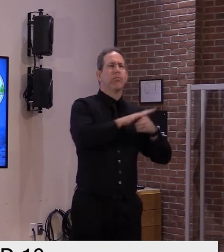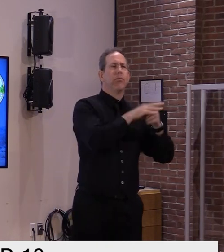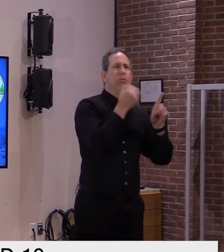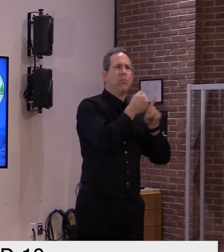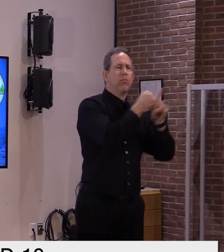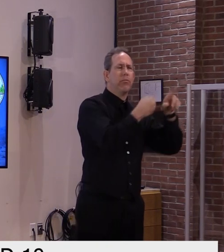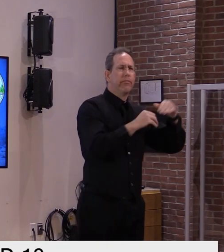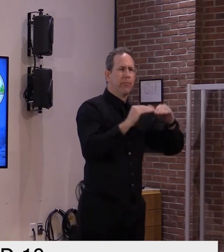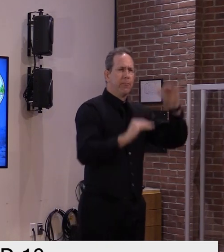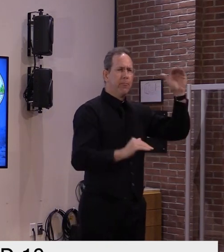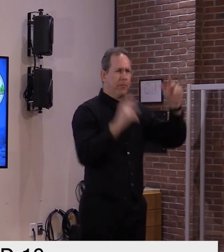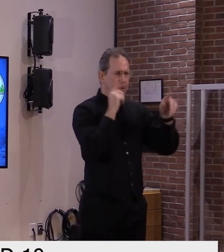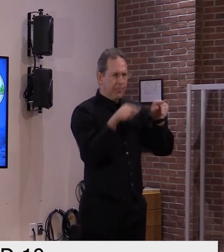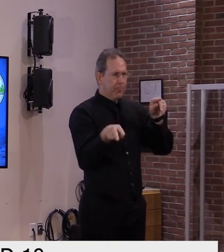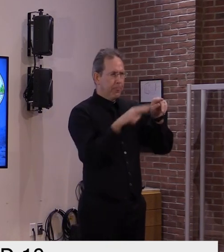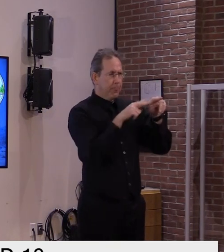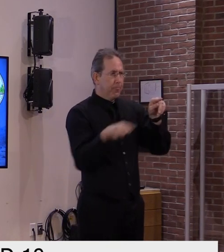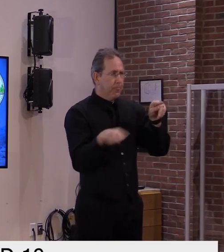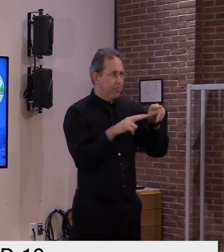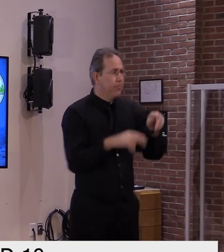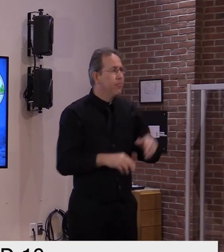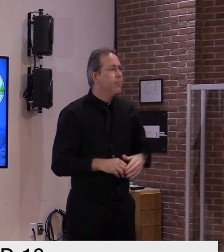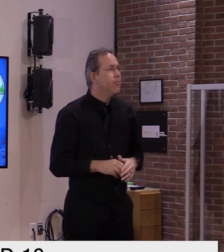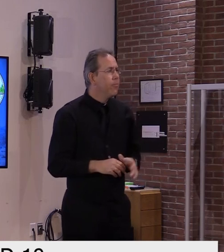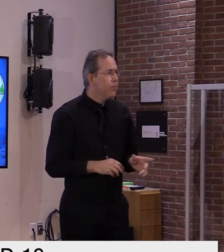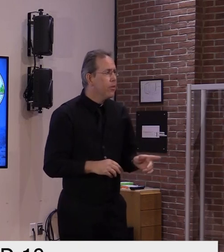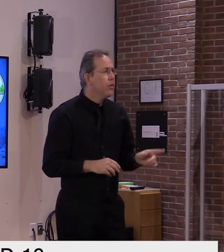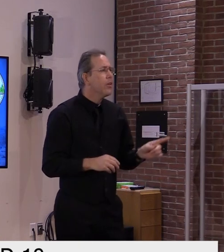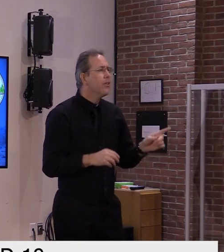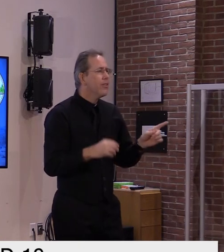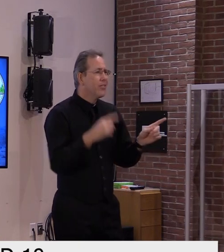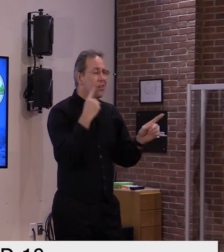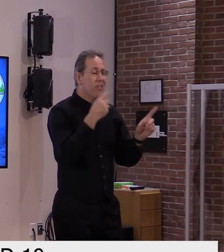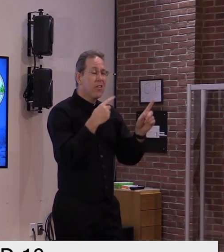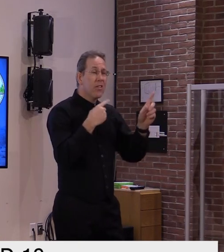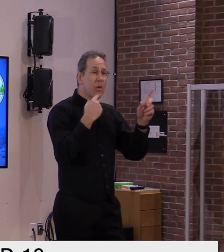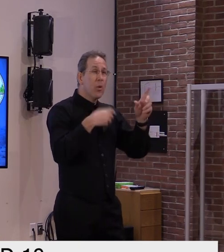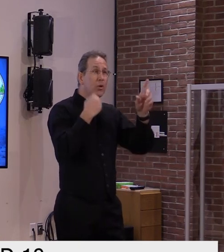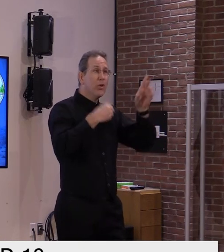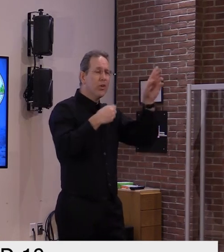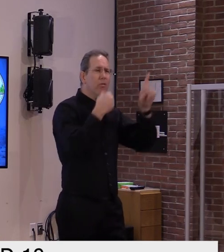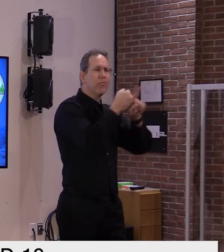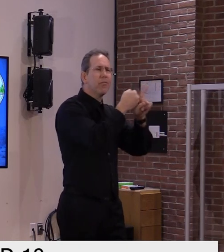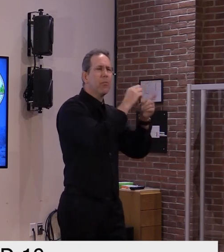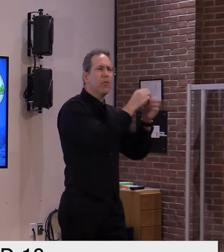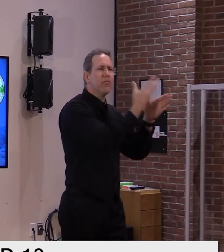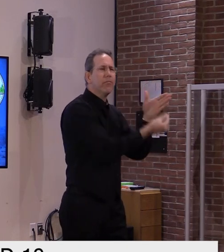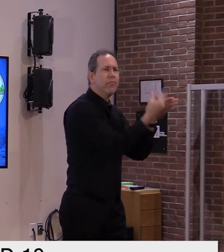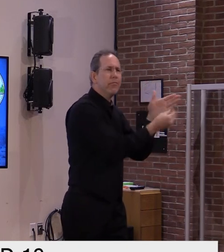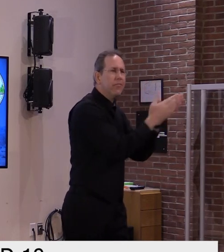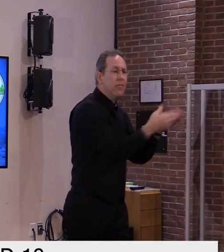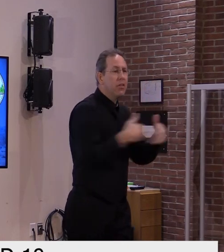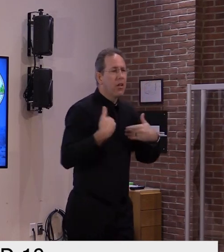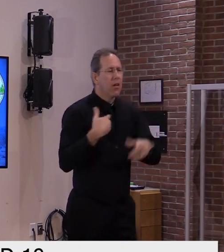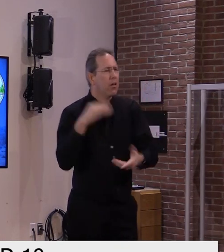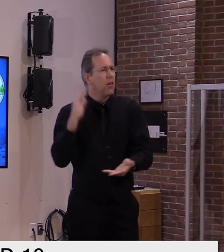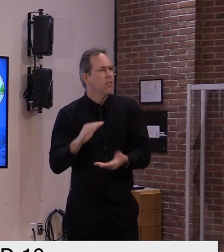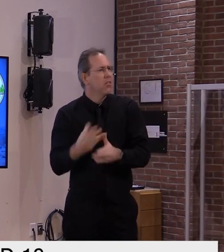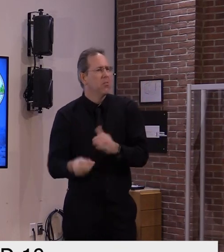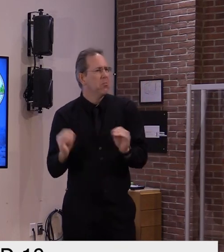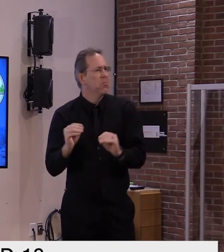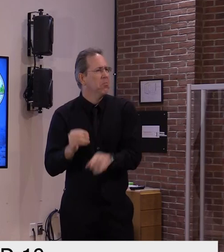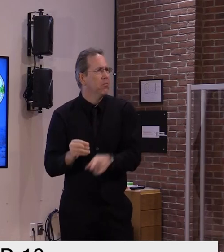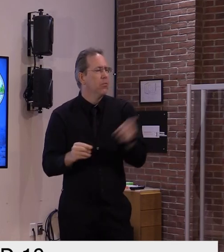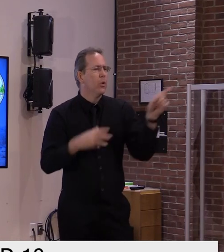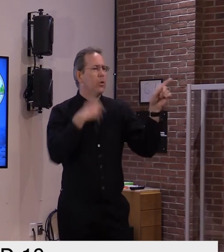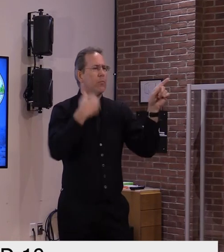can make an argument, I think, for almost anyone. Everyone is essential in some manner throughout